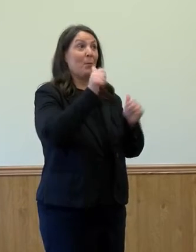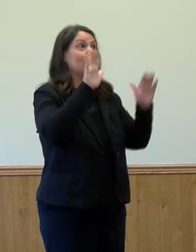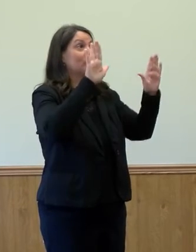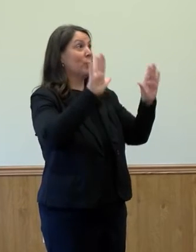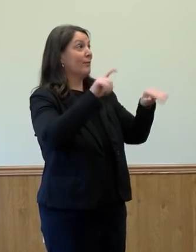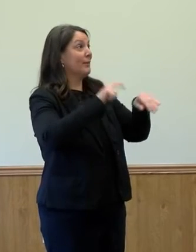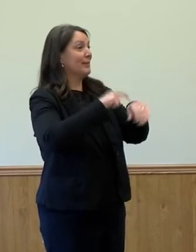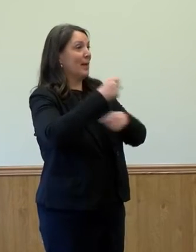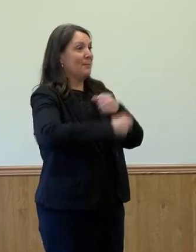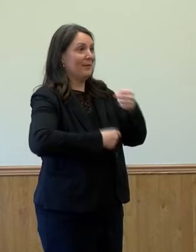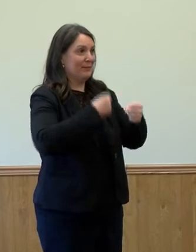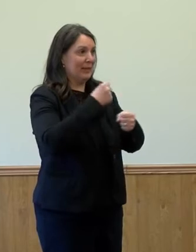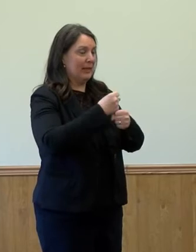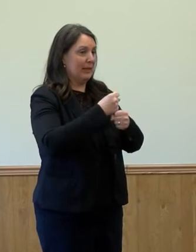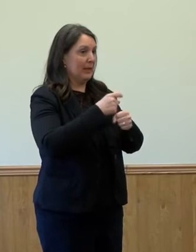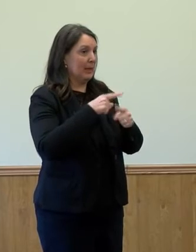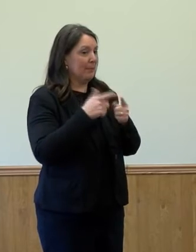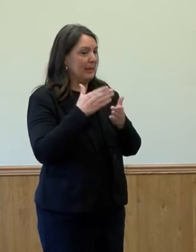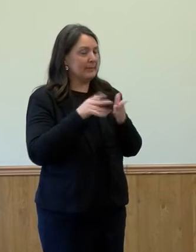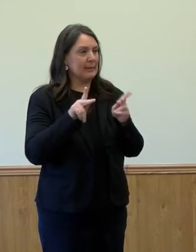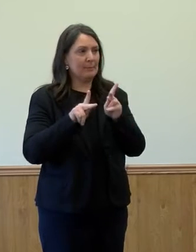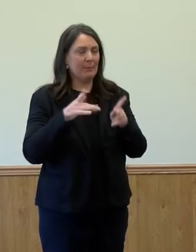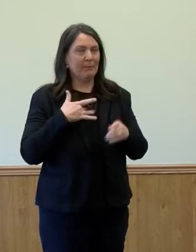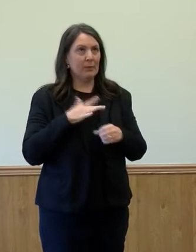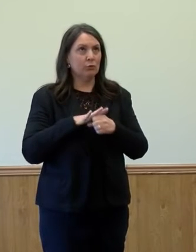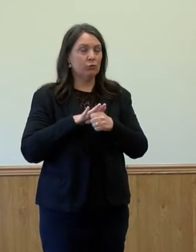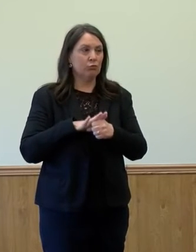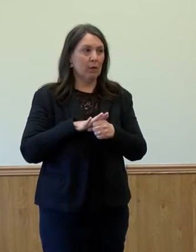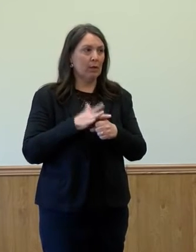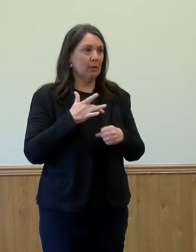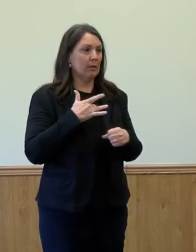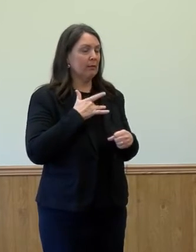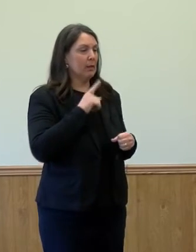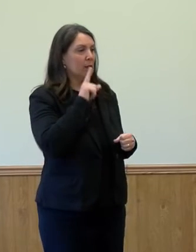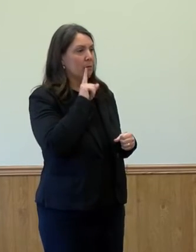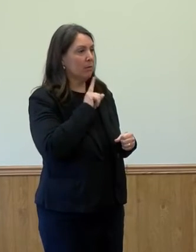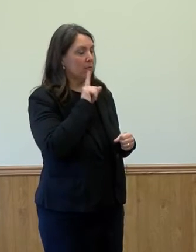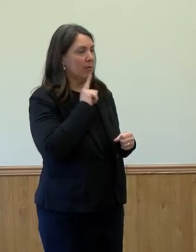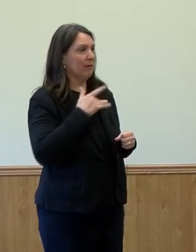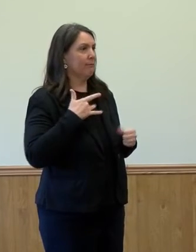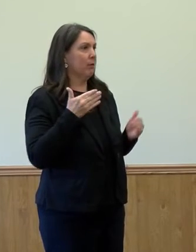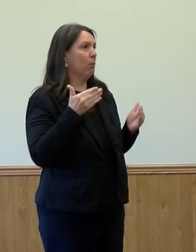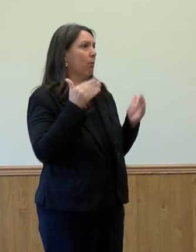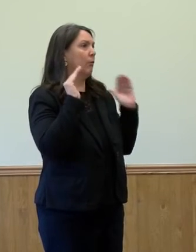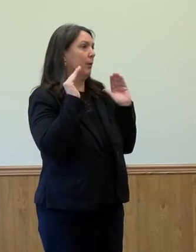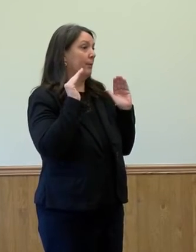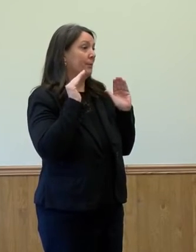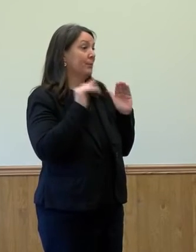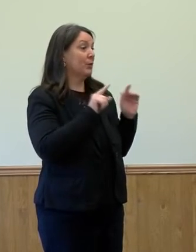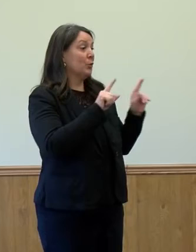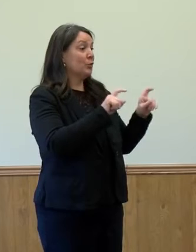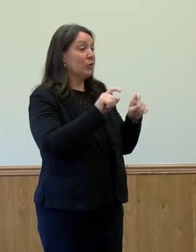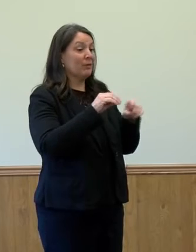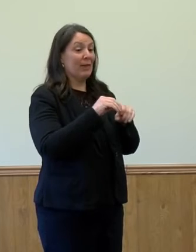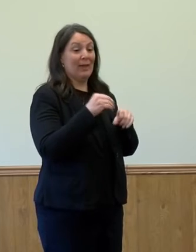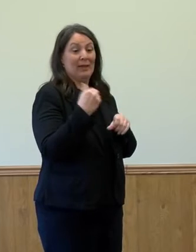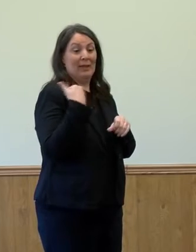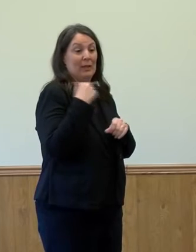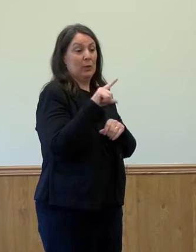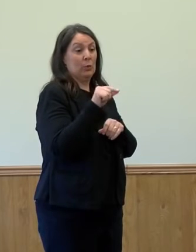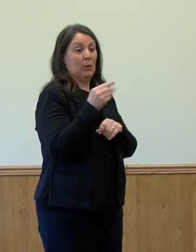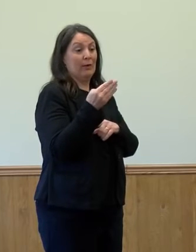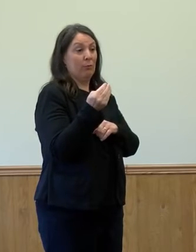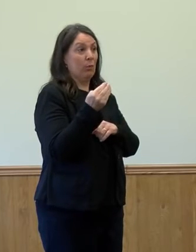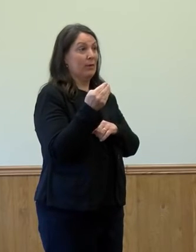the holidays for some can be stressful, overwhelming, and very lonely. A survey conducted in 2014 by the National Alliance